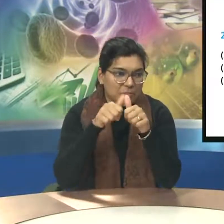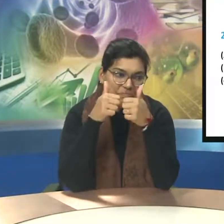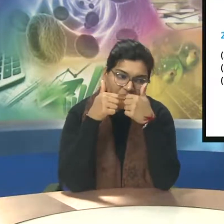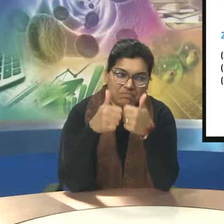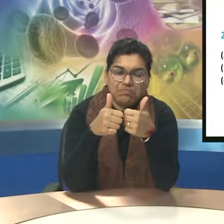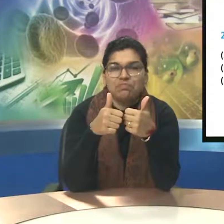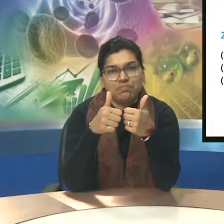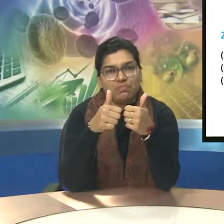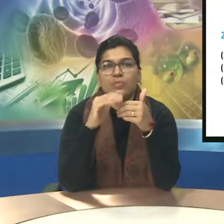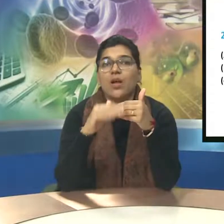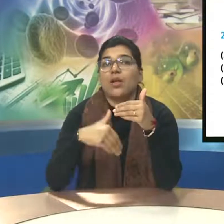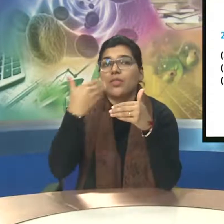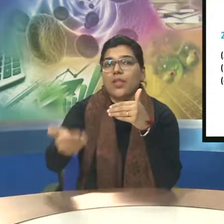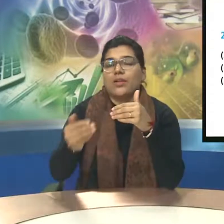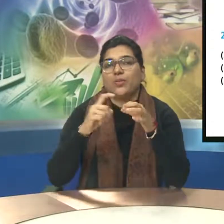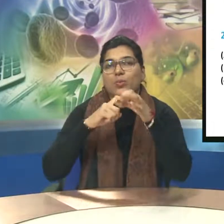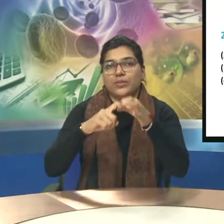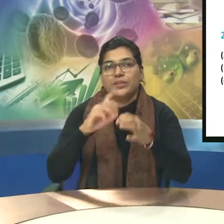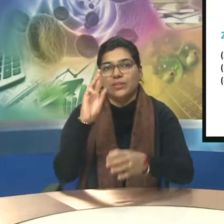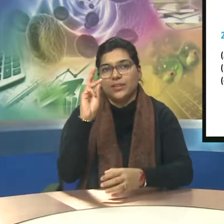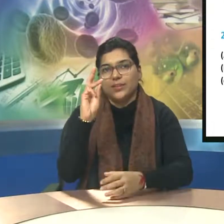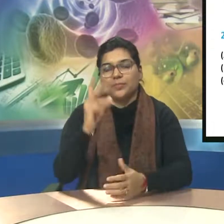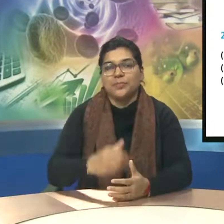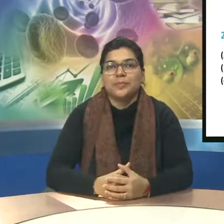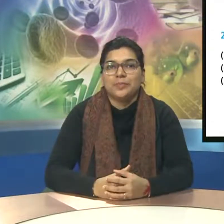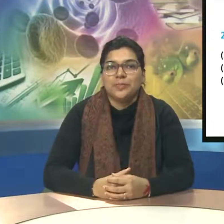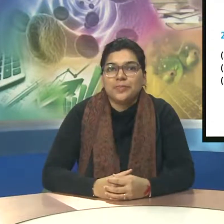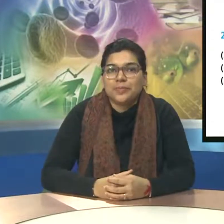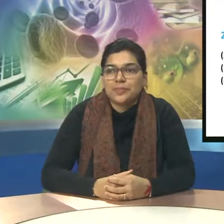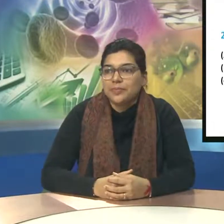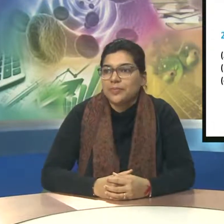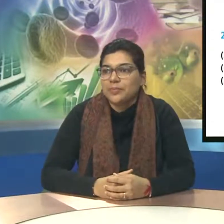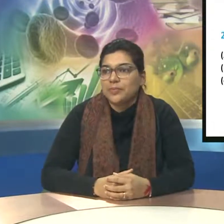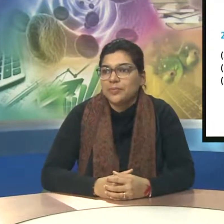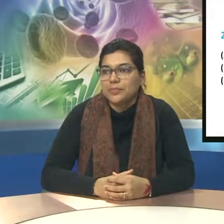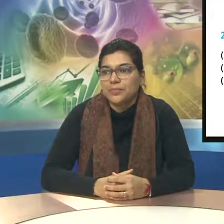You all answered it right. Ctrl plus P is print.